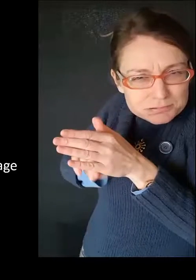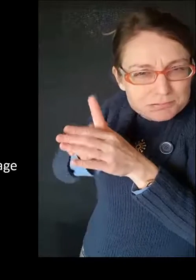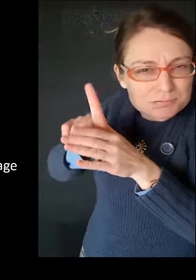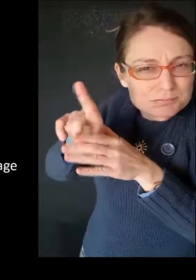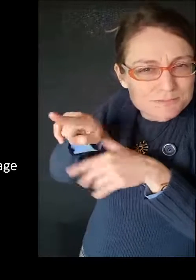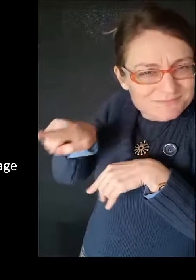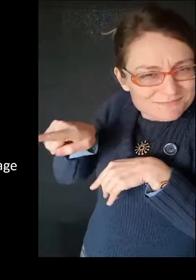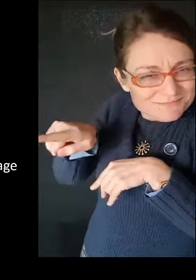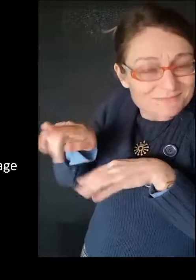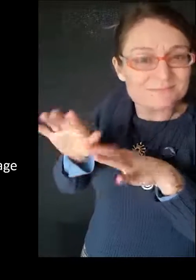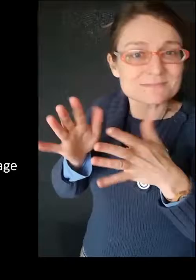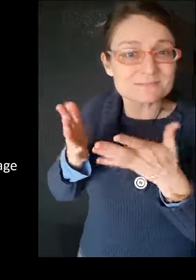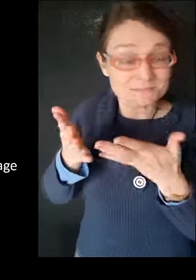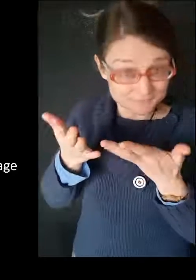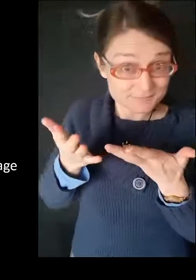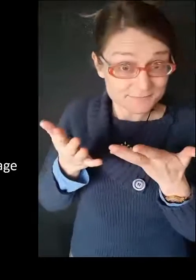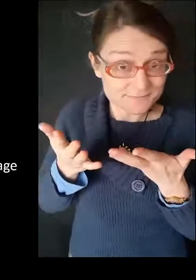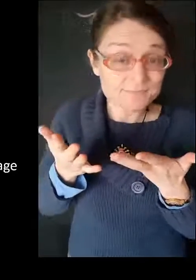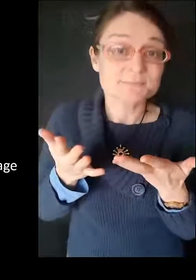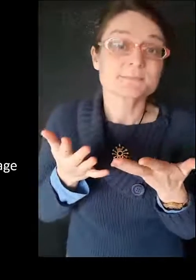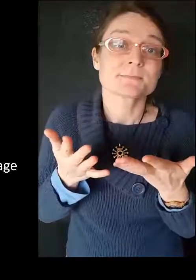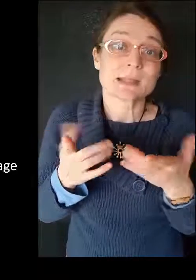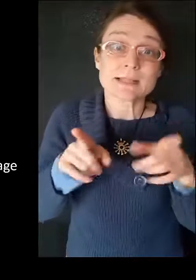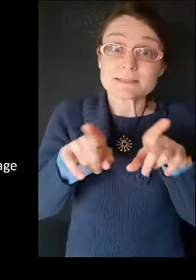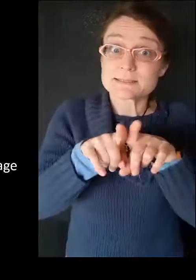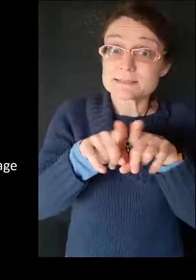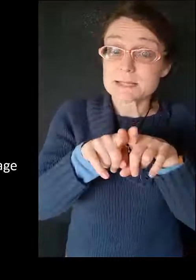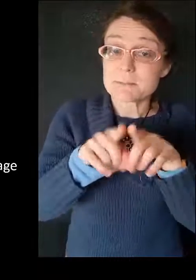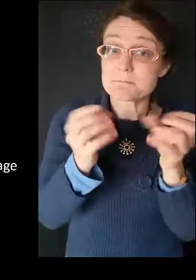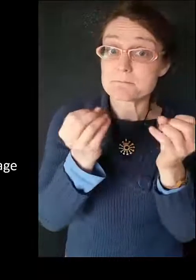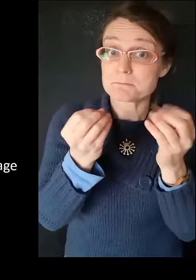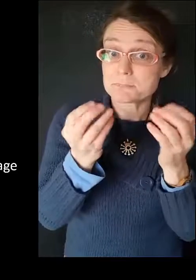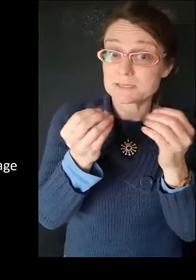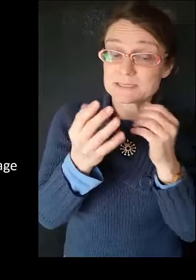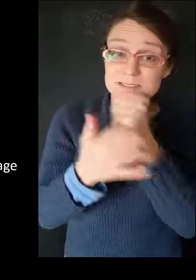village sign language that has emerged locally.